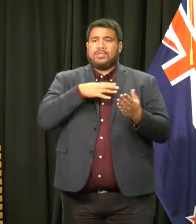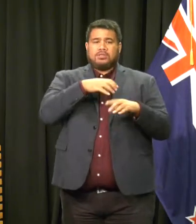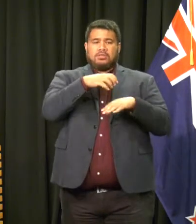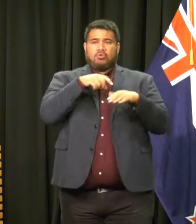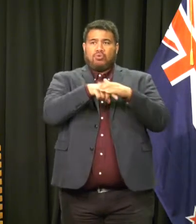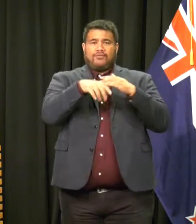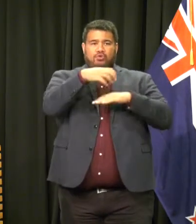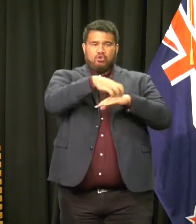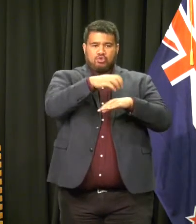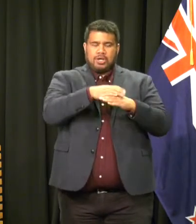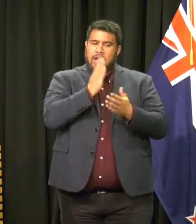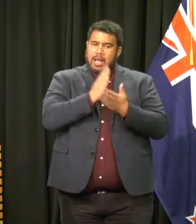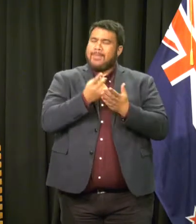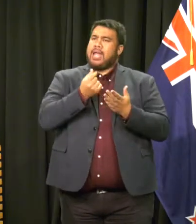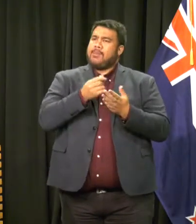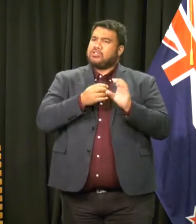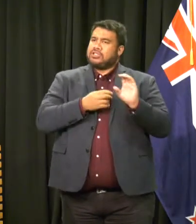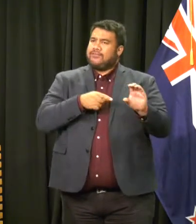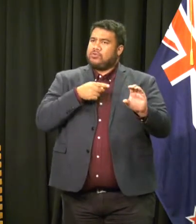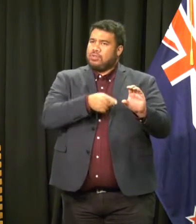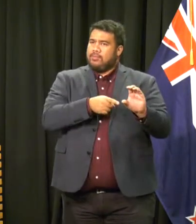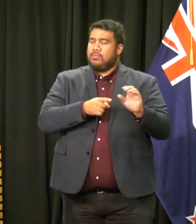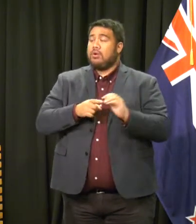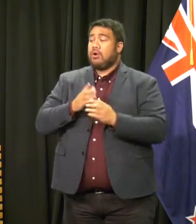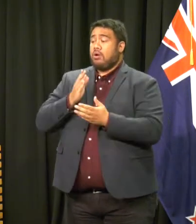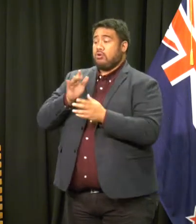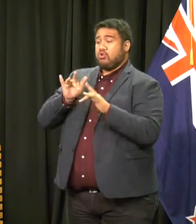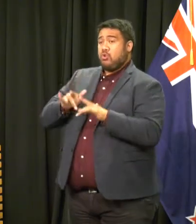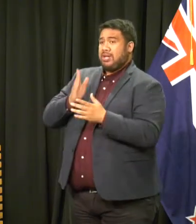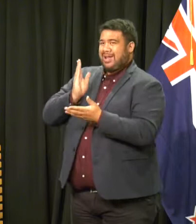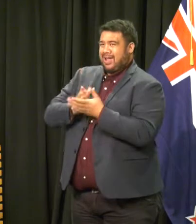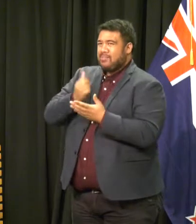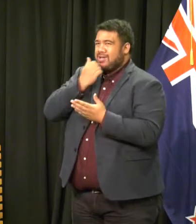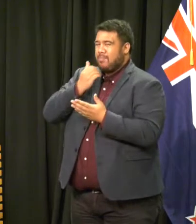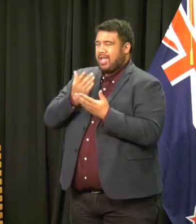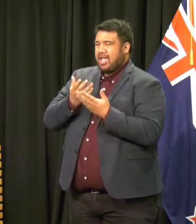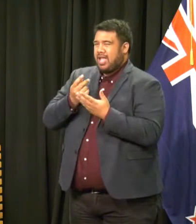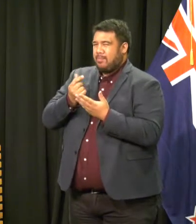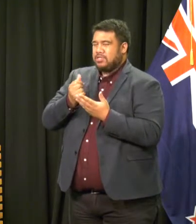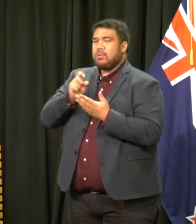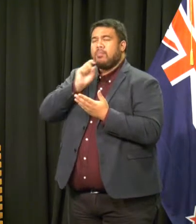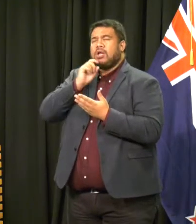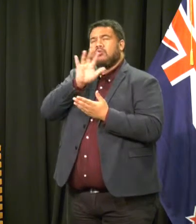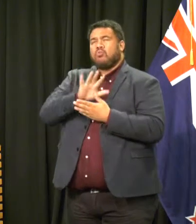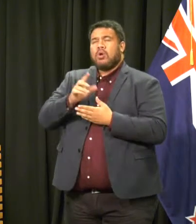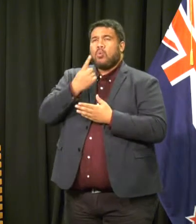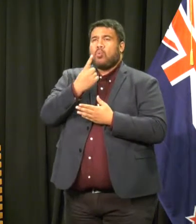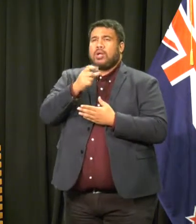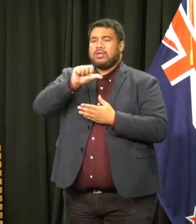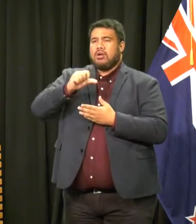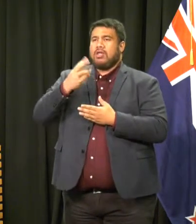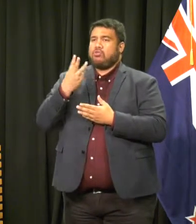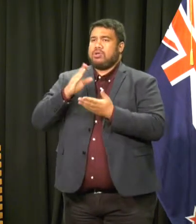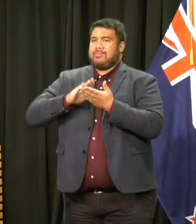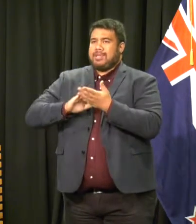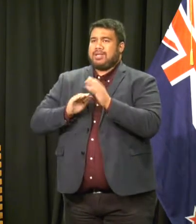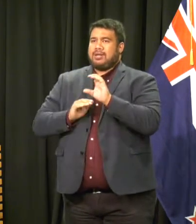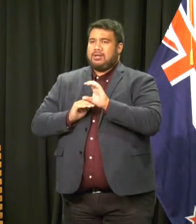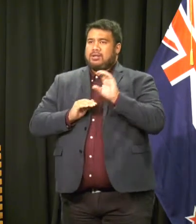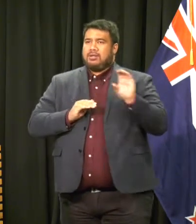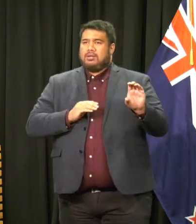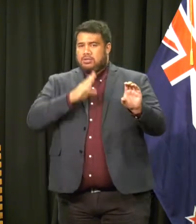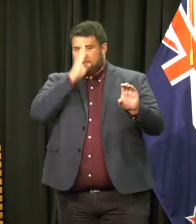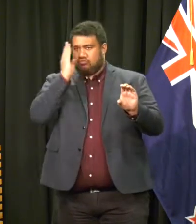for Women's Refuge specifically, but we estimate that roughly $193 million will be provided